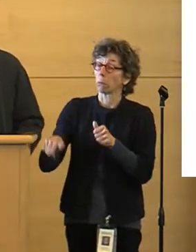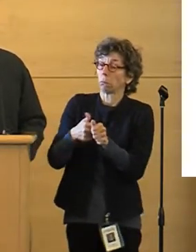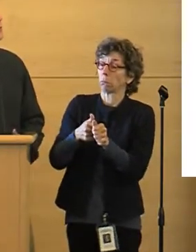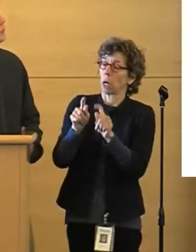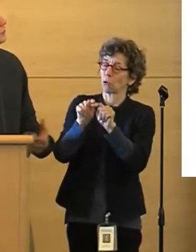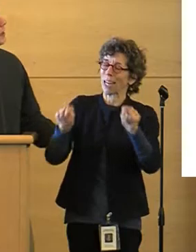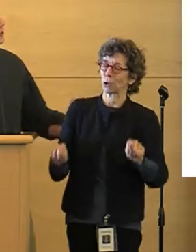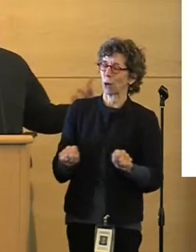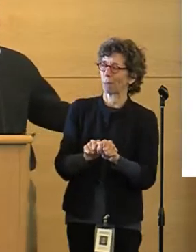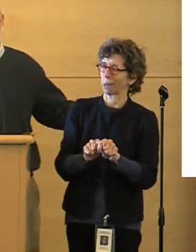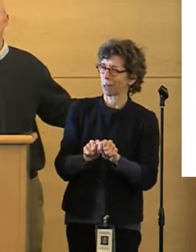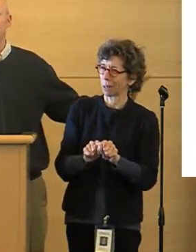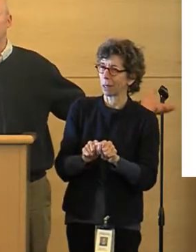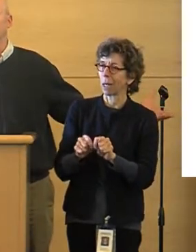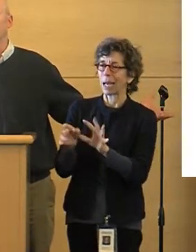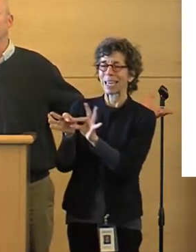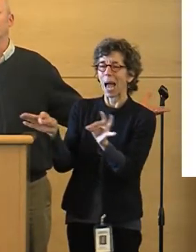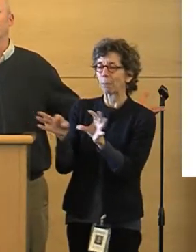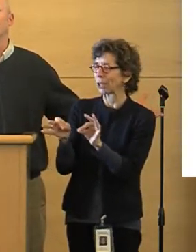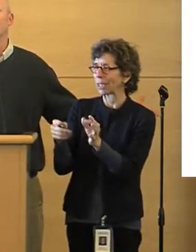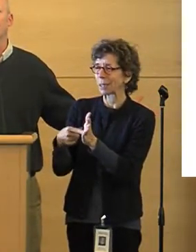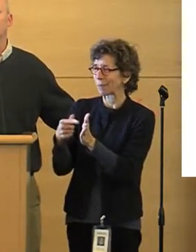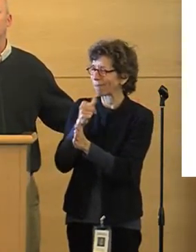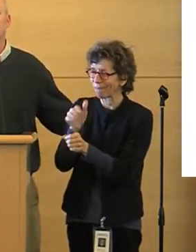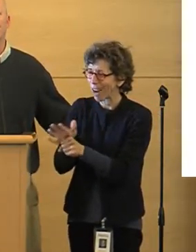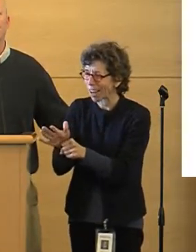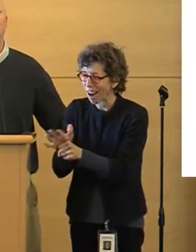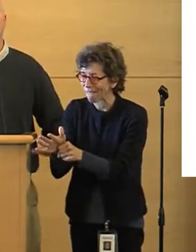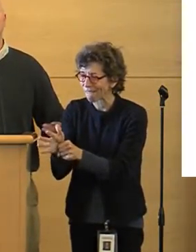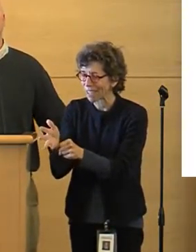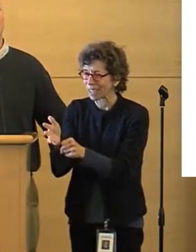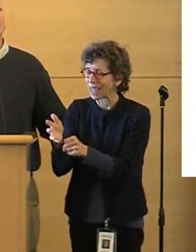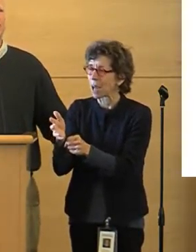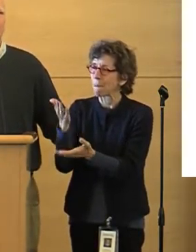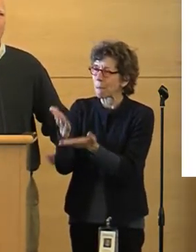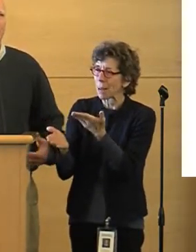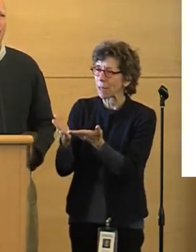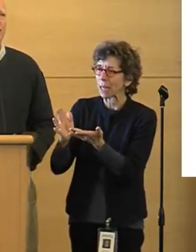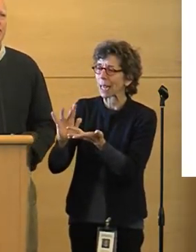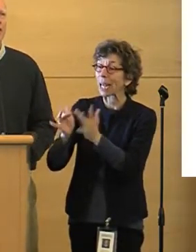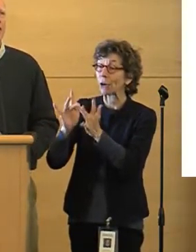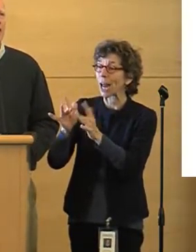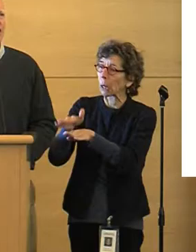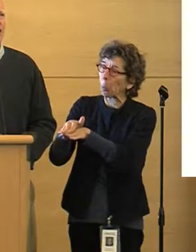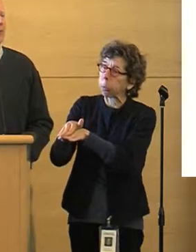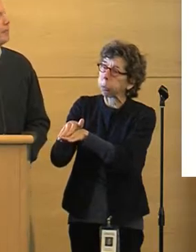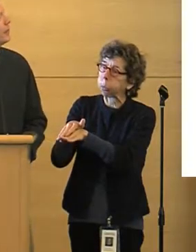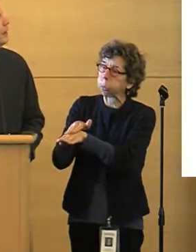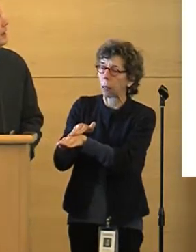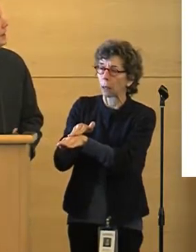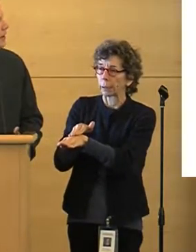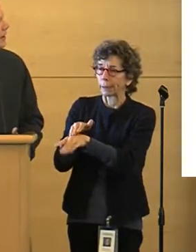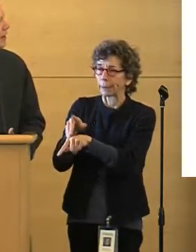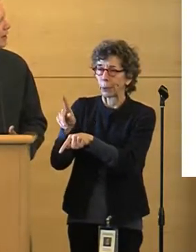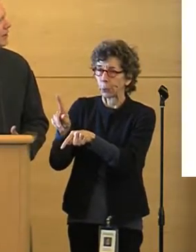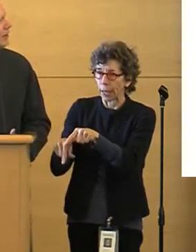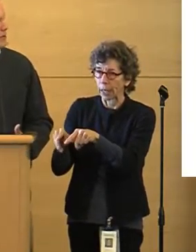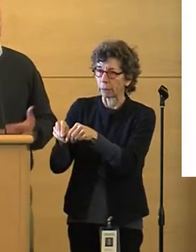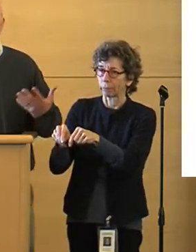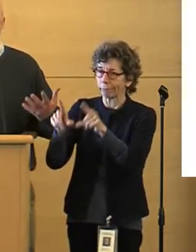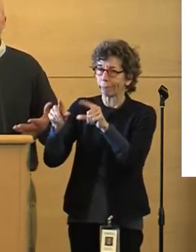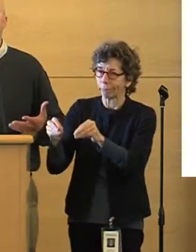it? So in this case, captions would be a solution. If you got captions on videos, then yes, I can access this without